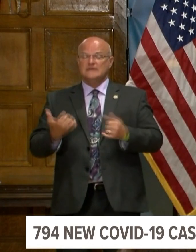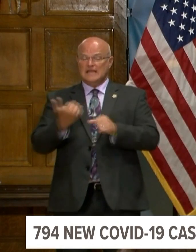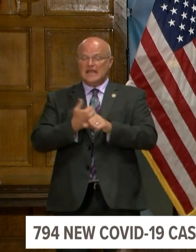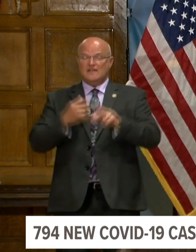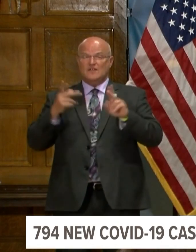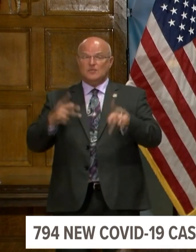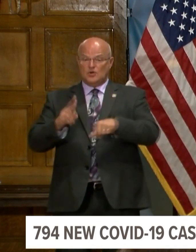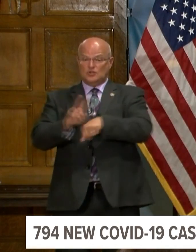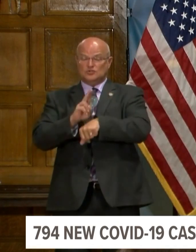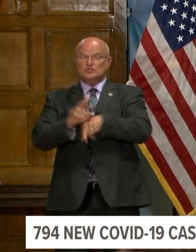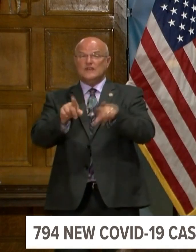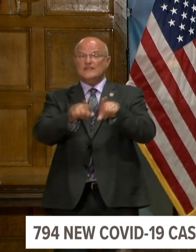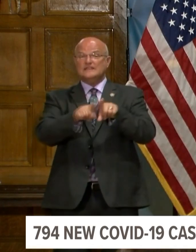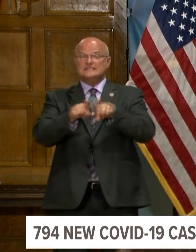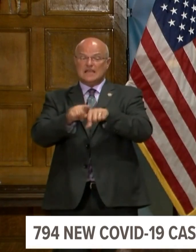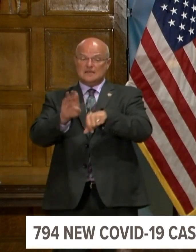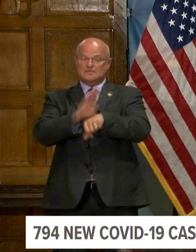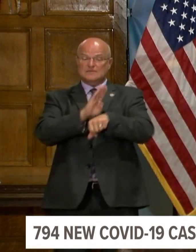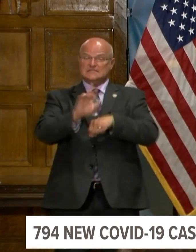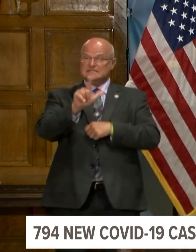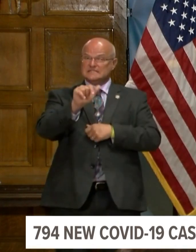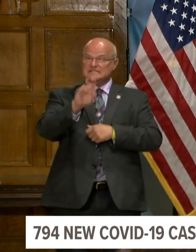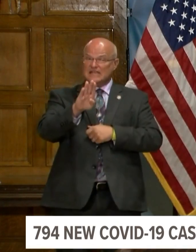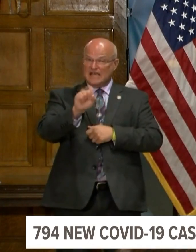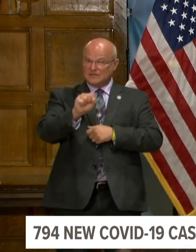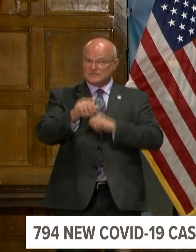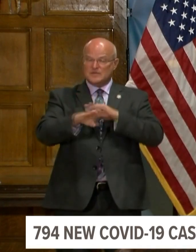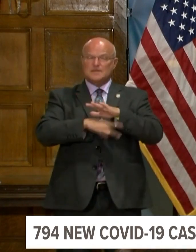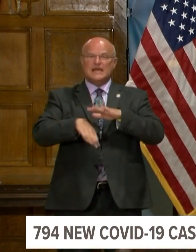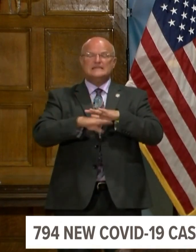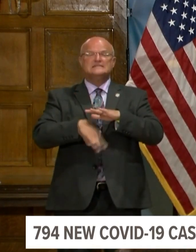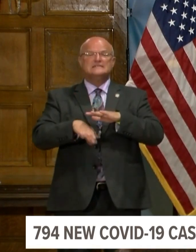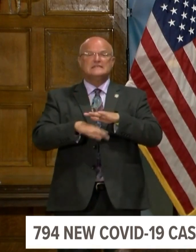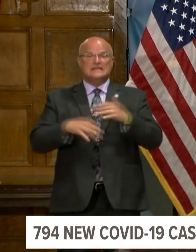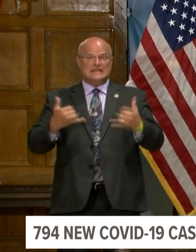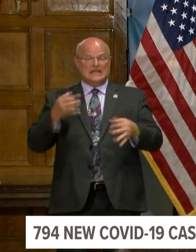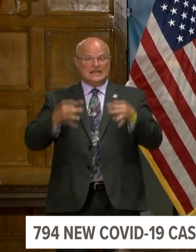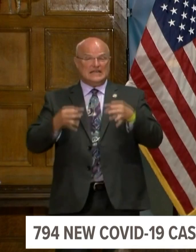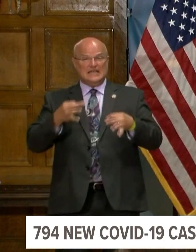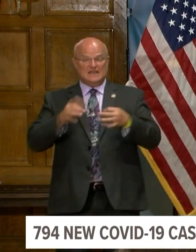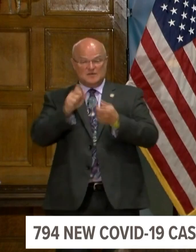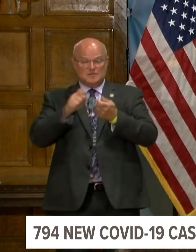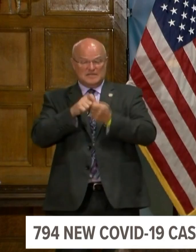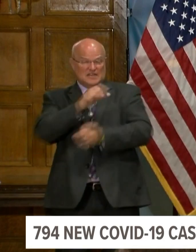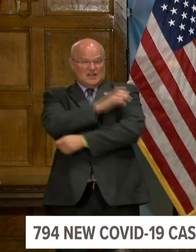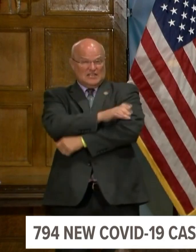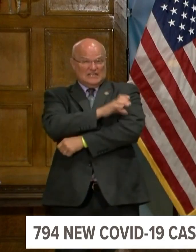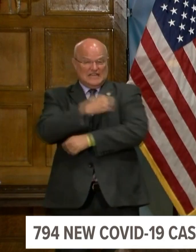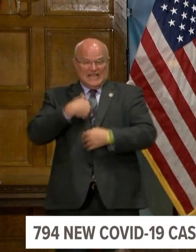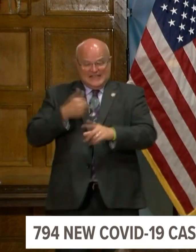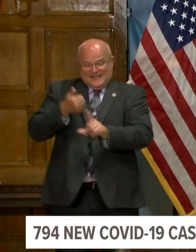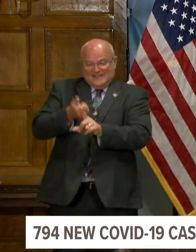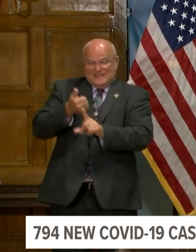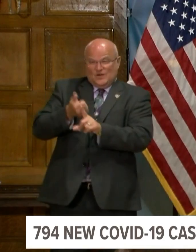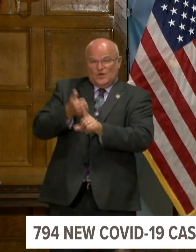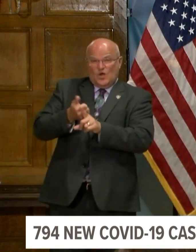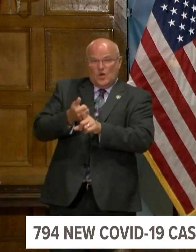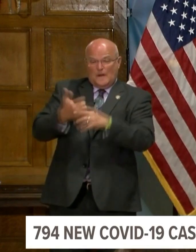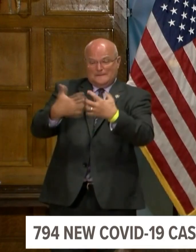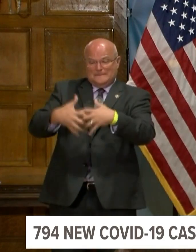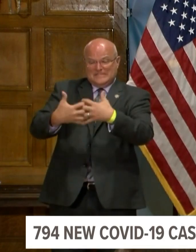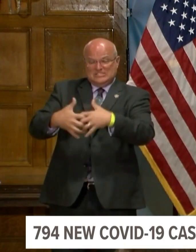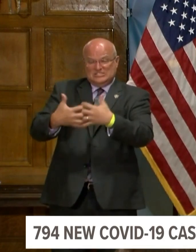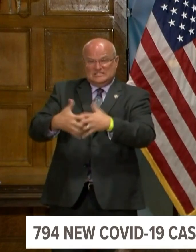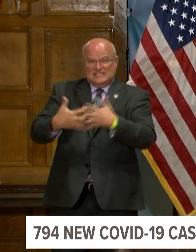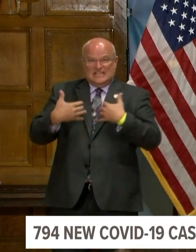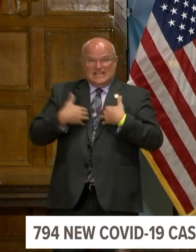everyone is using the same commercial labs, basically. Now, if a particular clinic has their own machine and